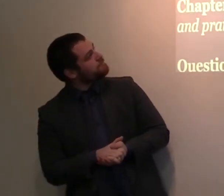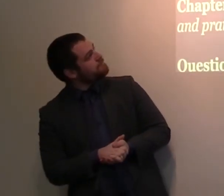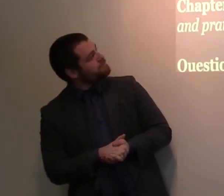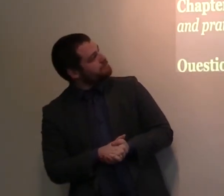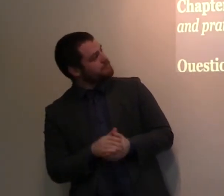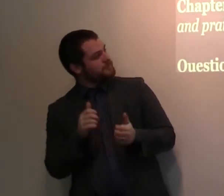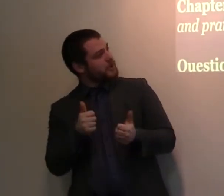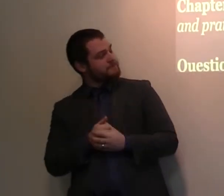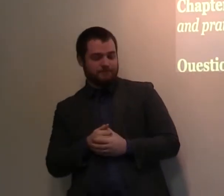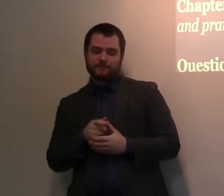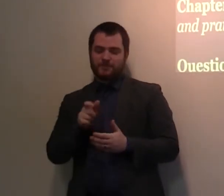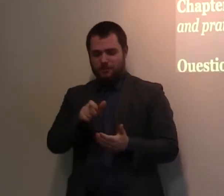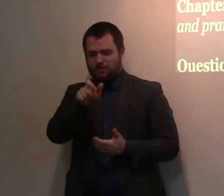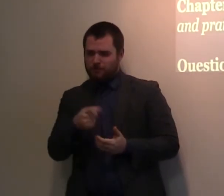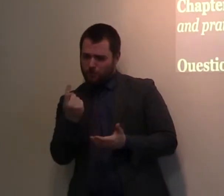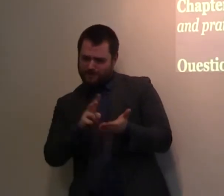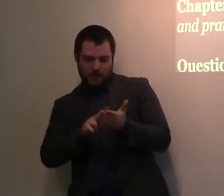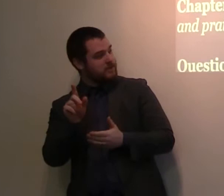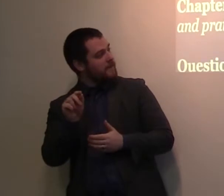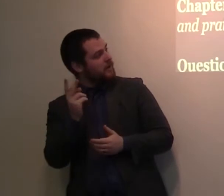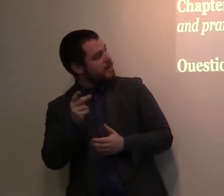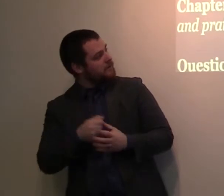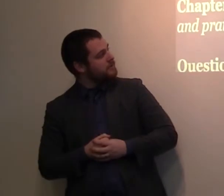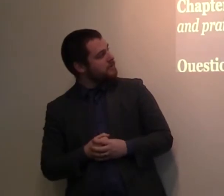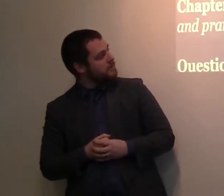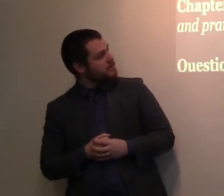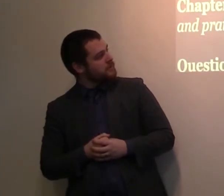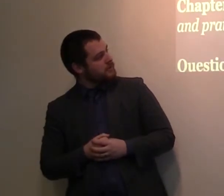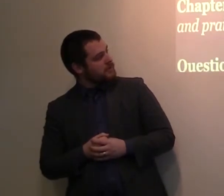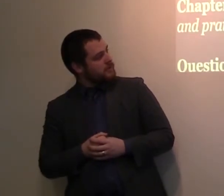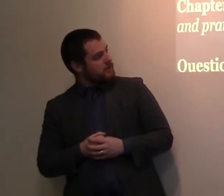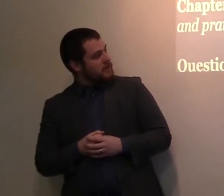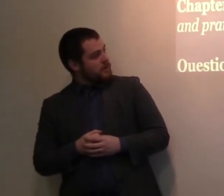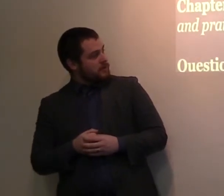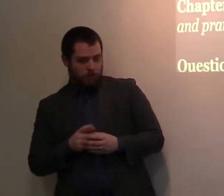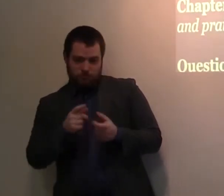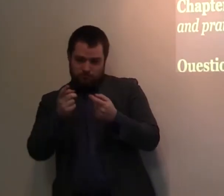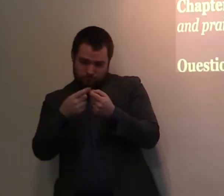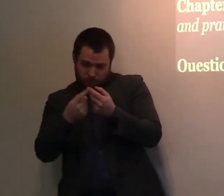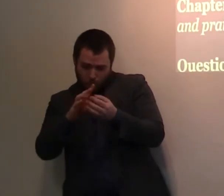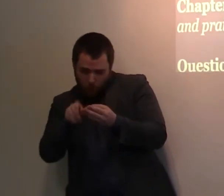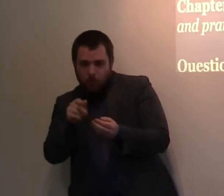Chapter 1, verse 11, quote, to bring glory and praise to